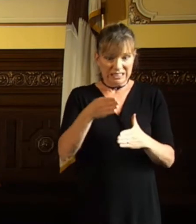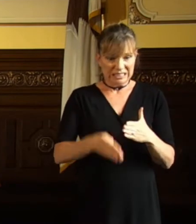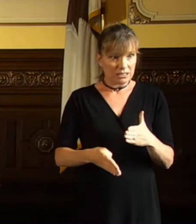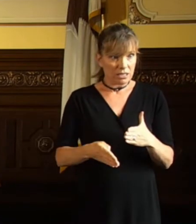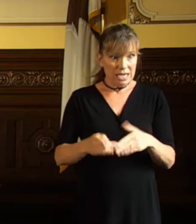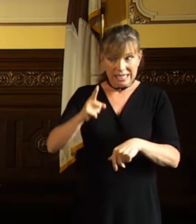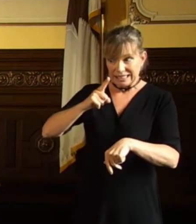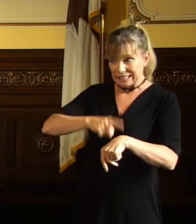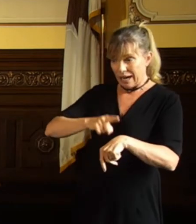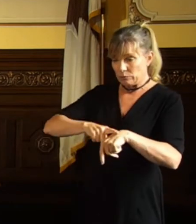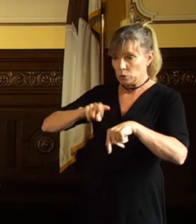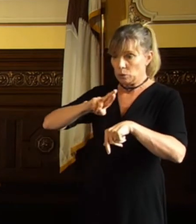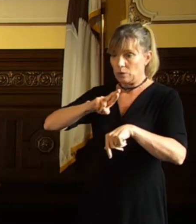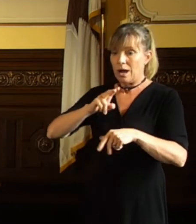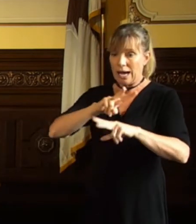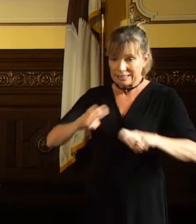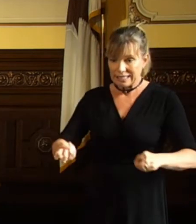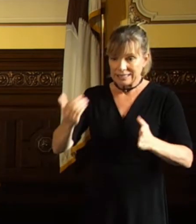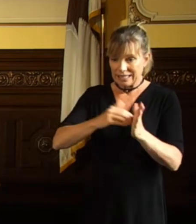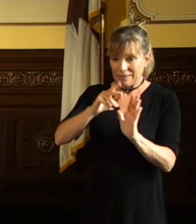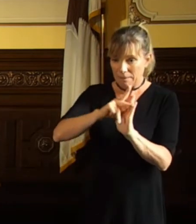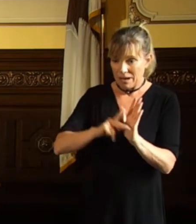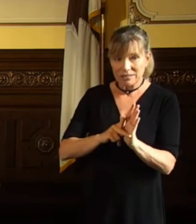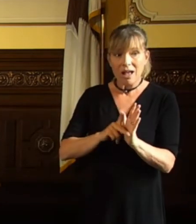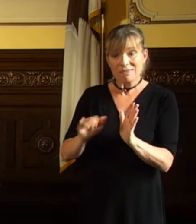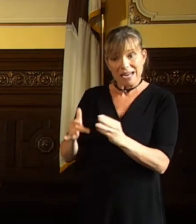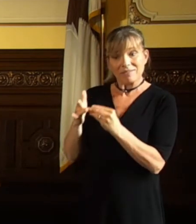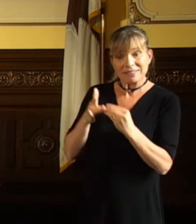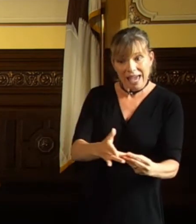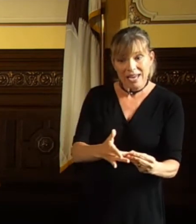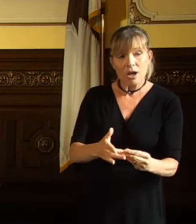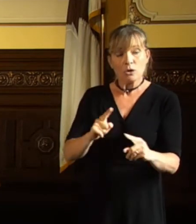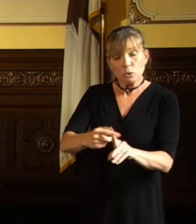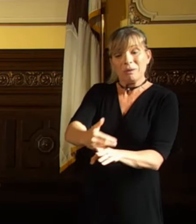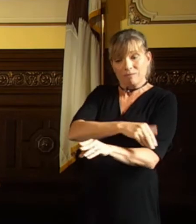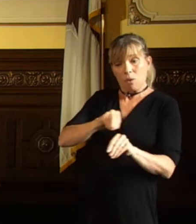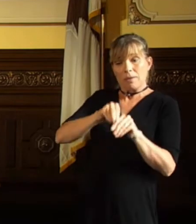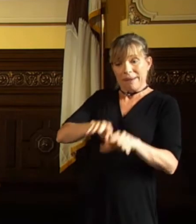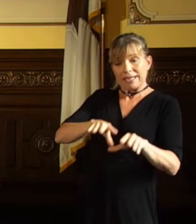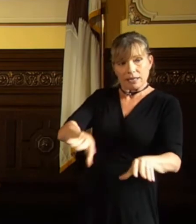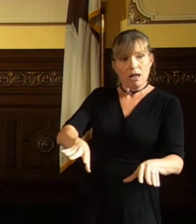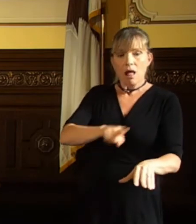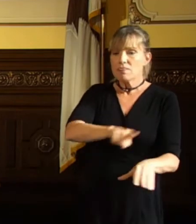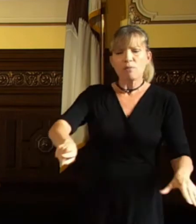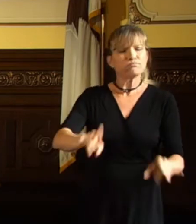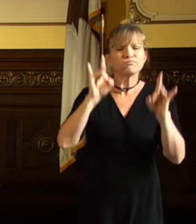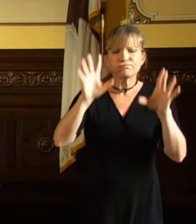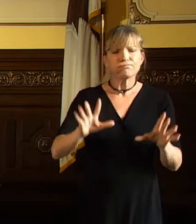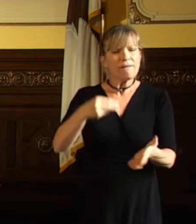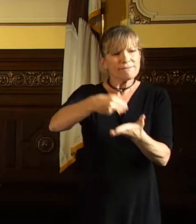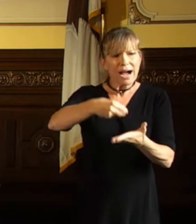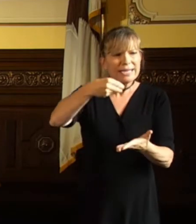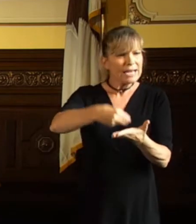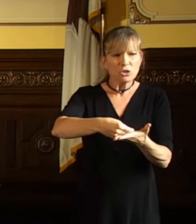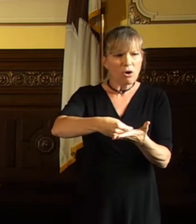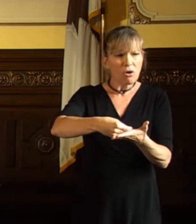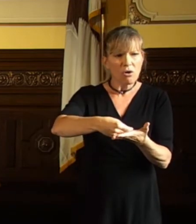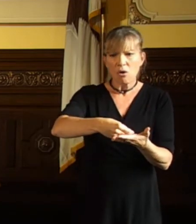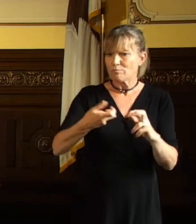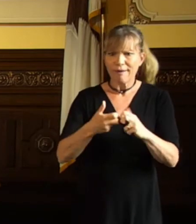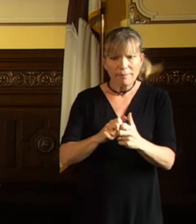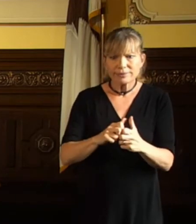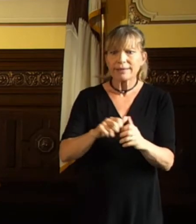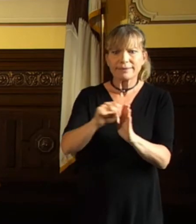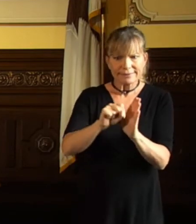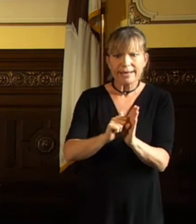is it time to reassess the policies that have led to, before the pandemic, the incredible financial problems